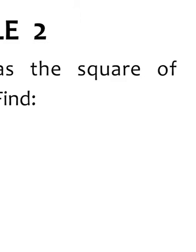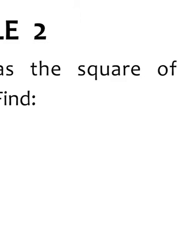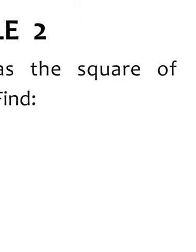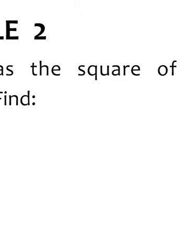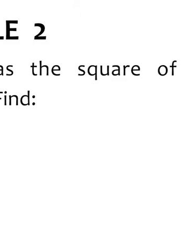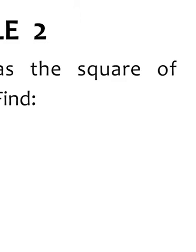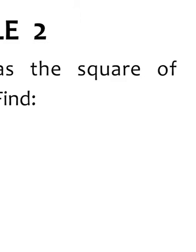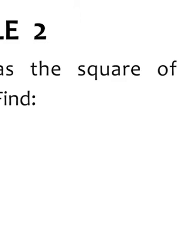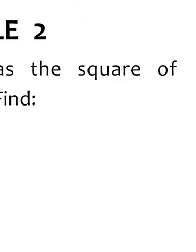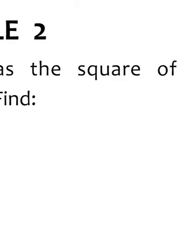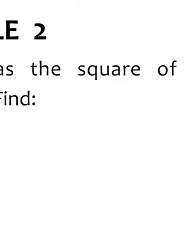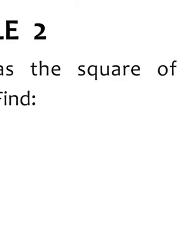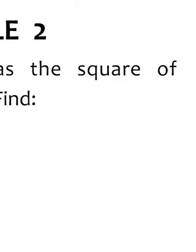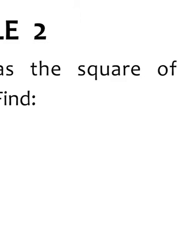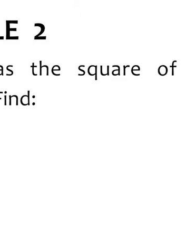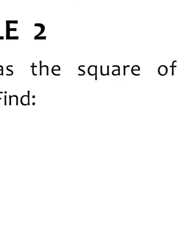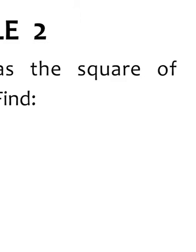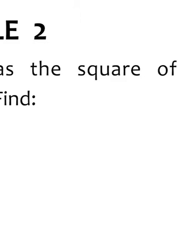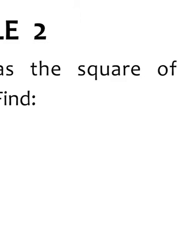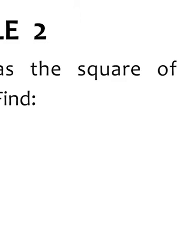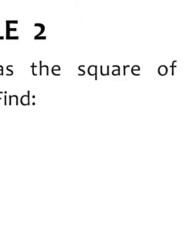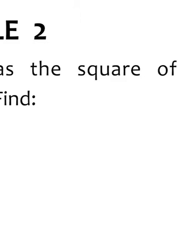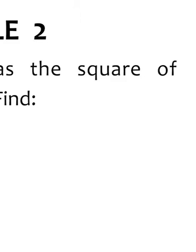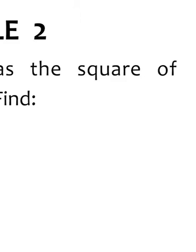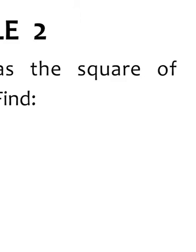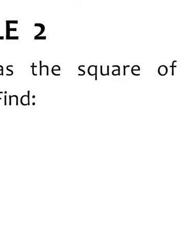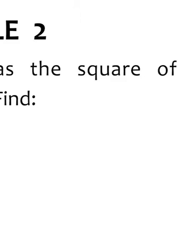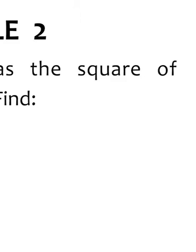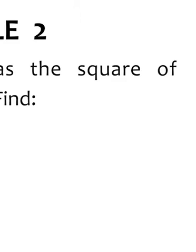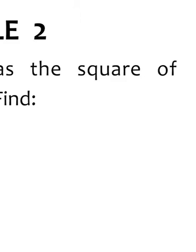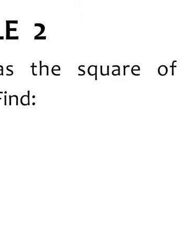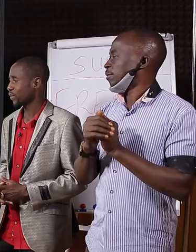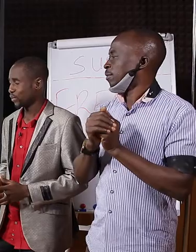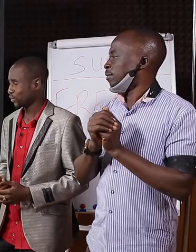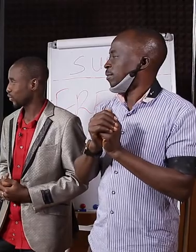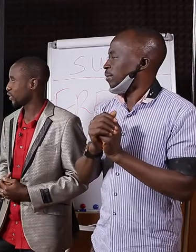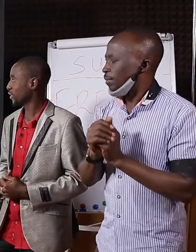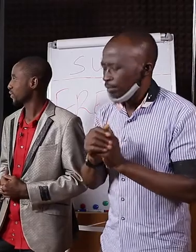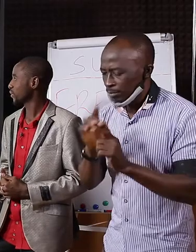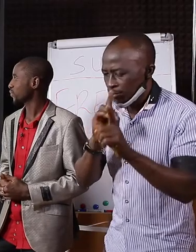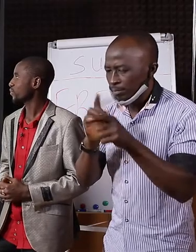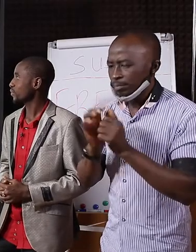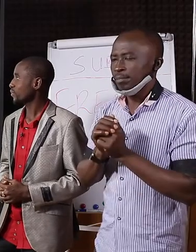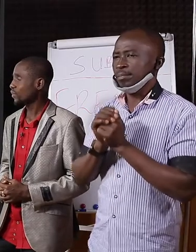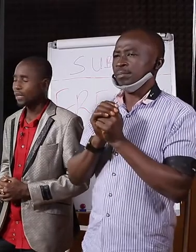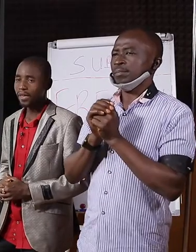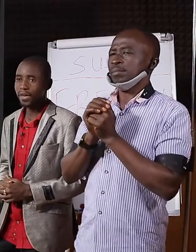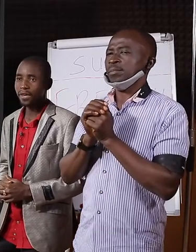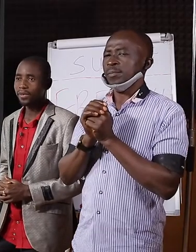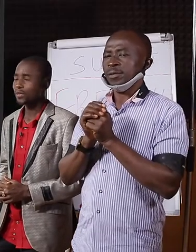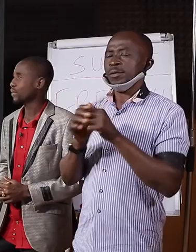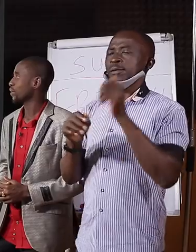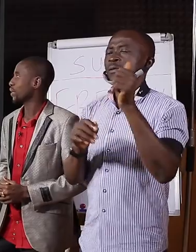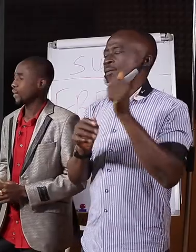r when h equal to 9. Solution: